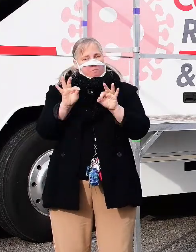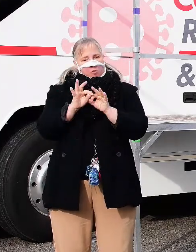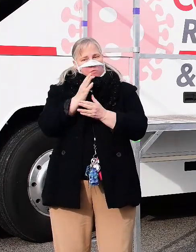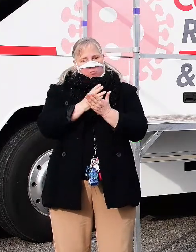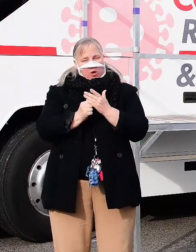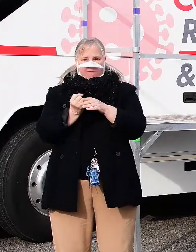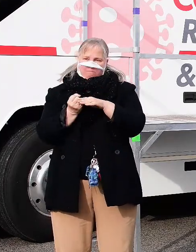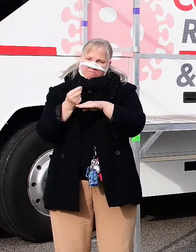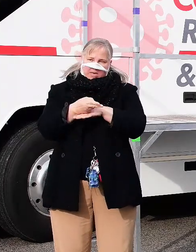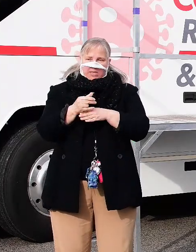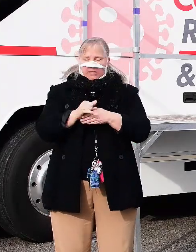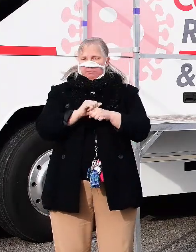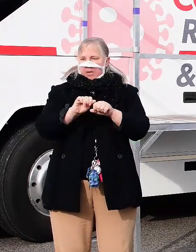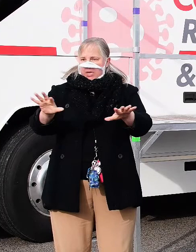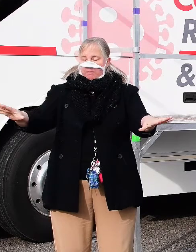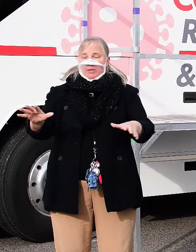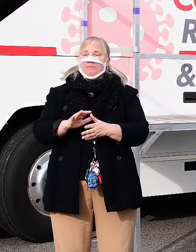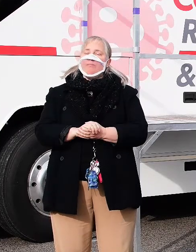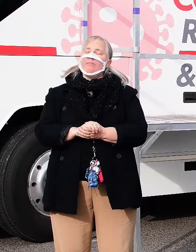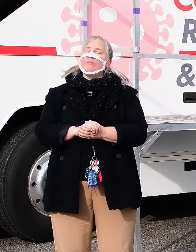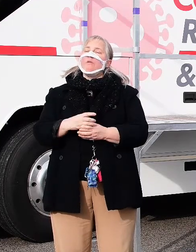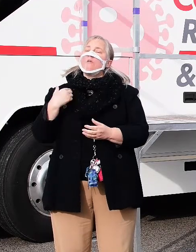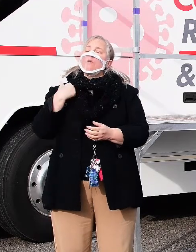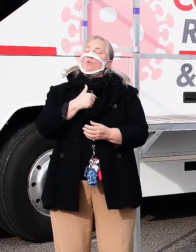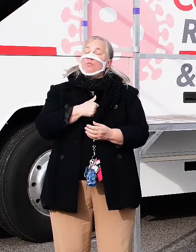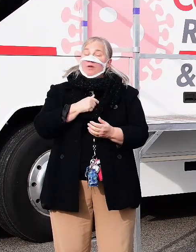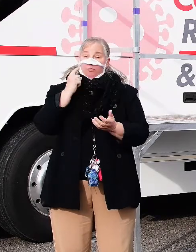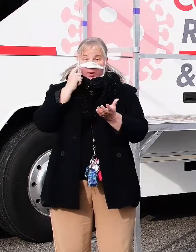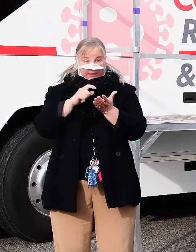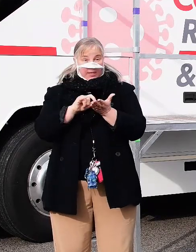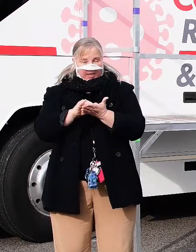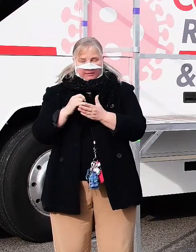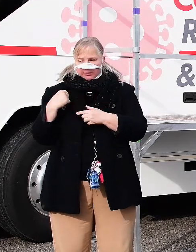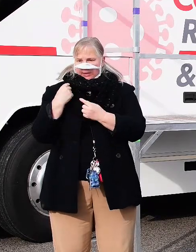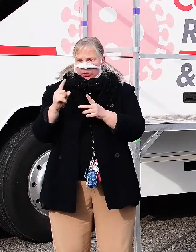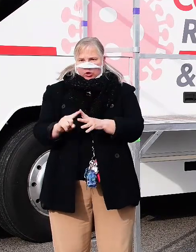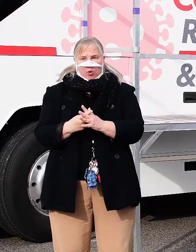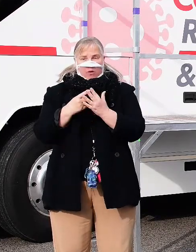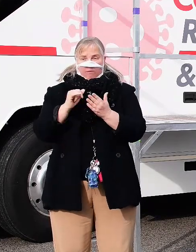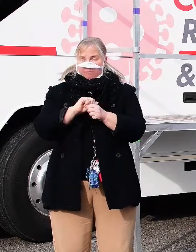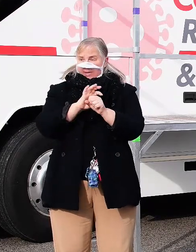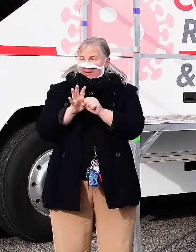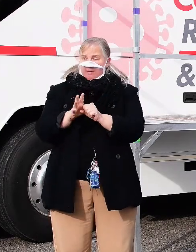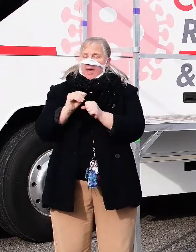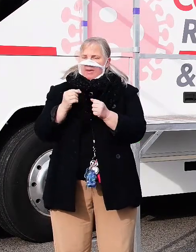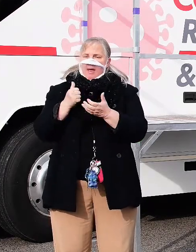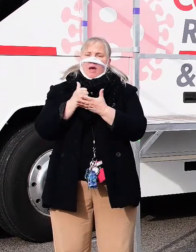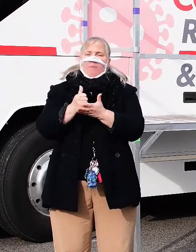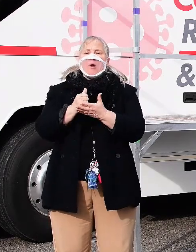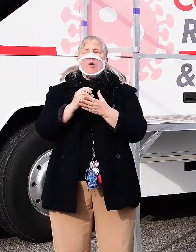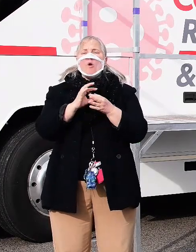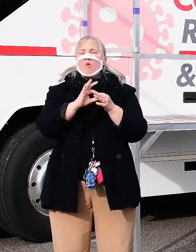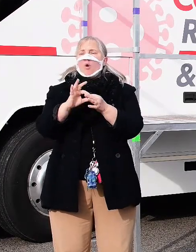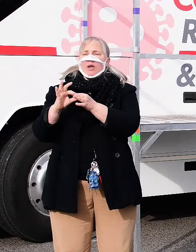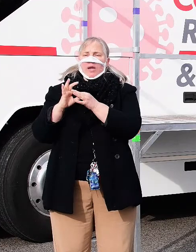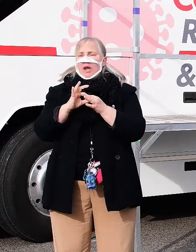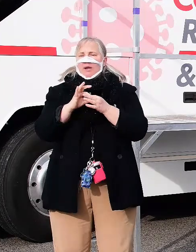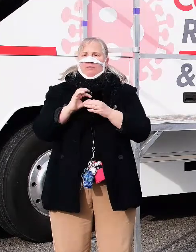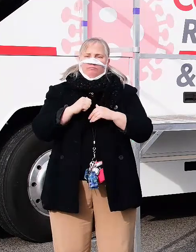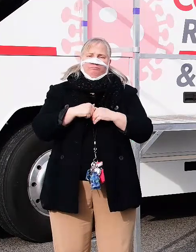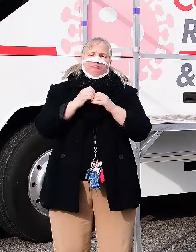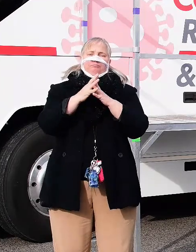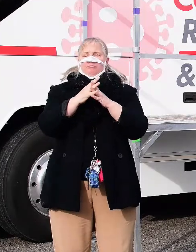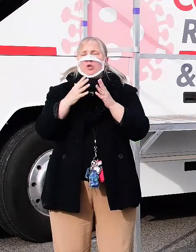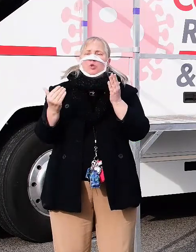pandemic. We've recognized this since the start of the pandemic and have helped coordinate new testing sites